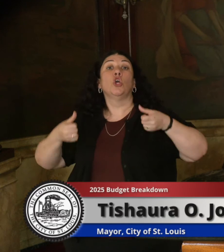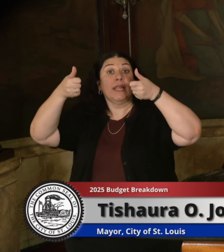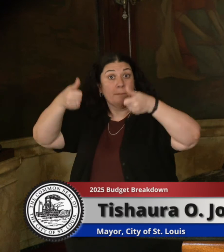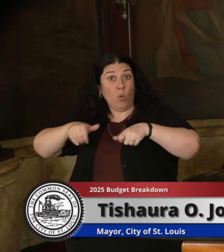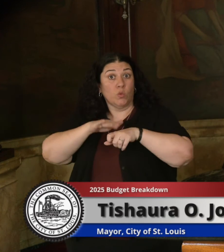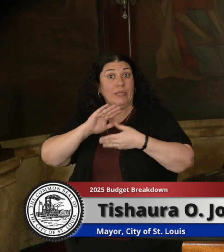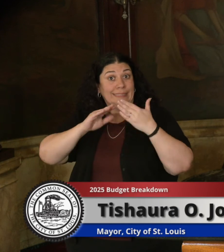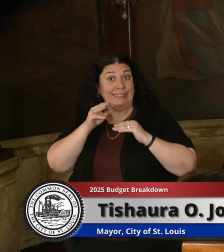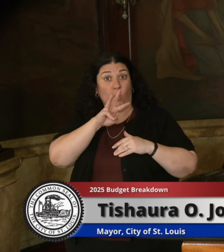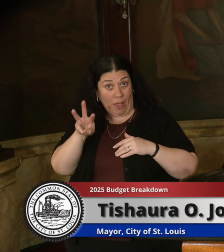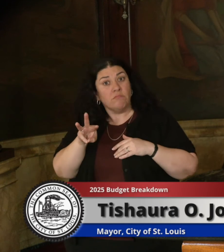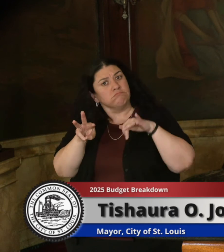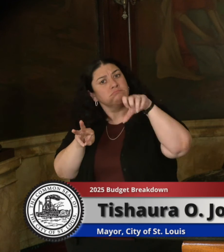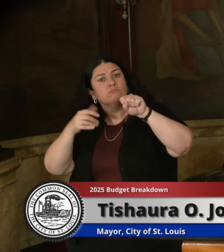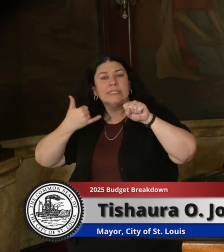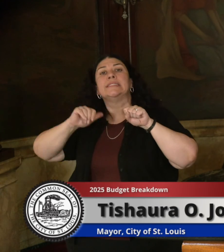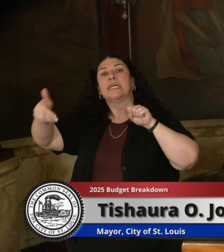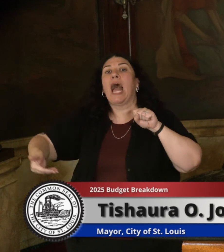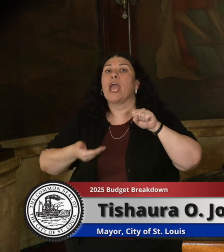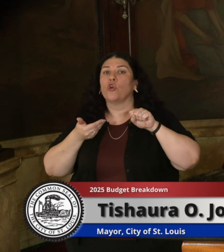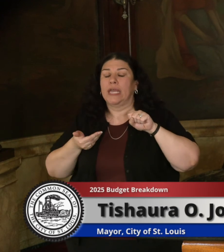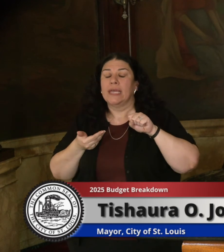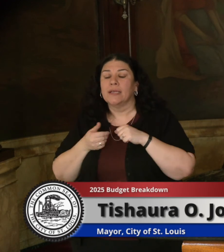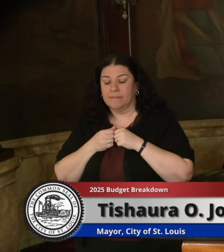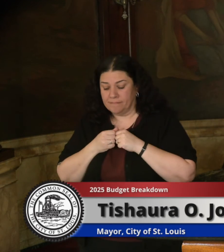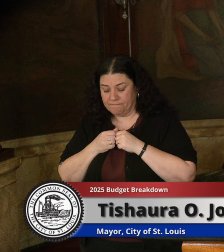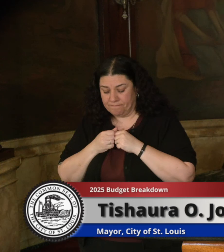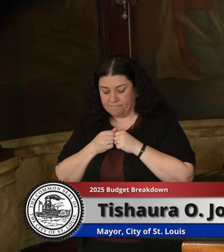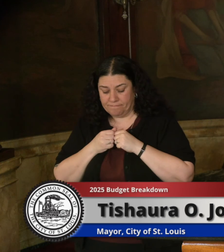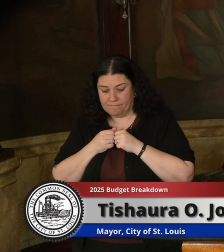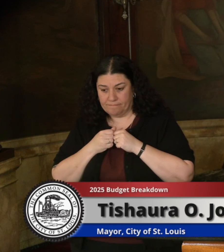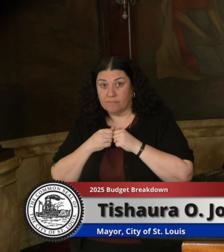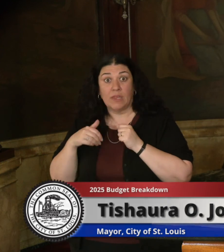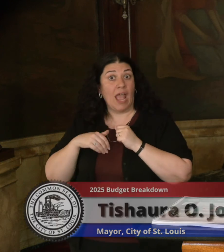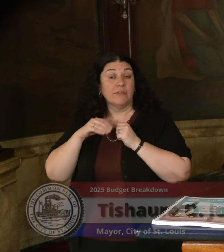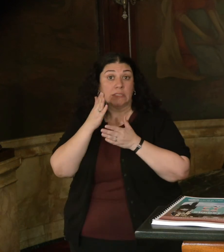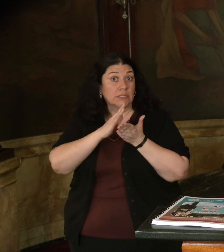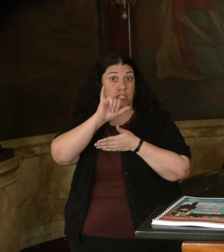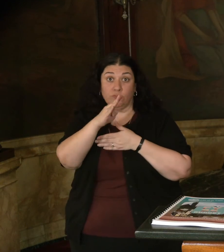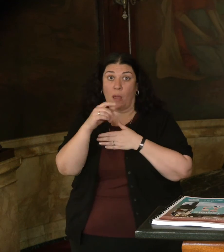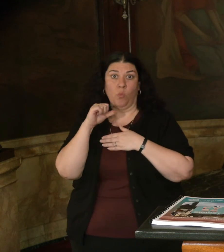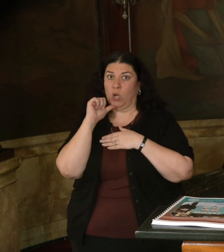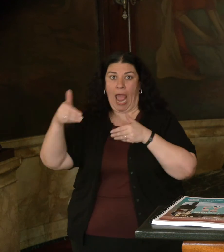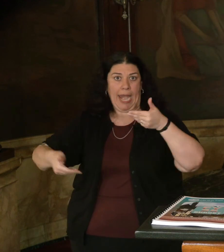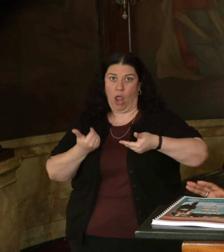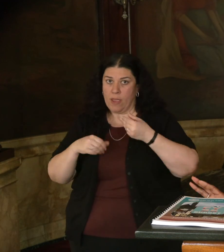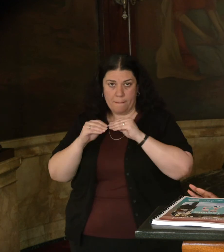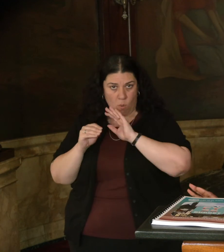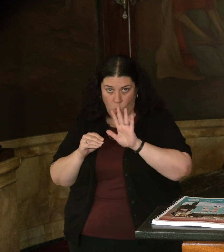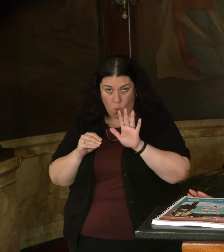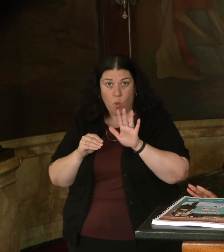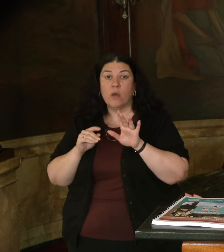city's website, we are still hiring for it. So there are jobs that we are not hiring for anymore, but again,